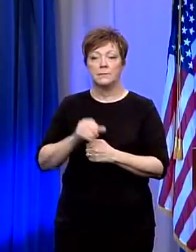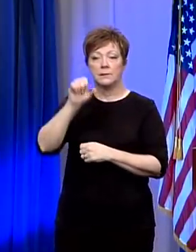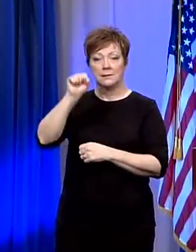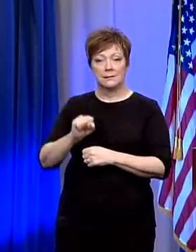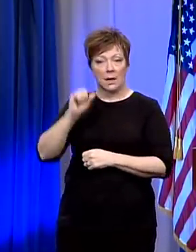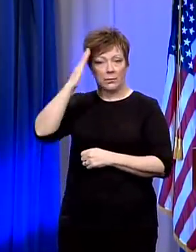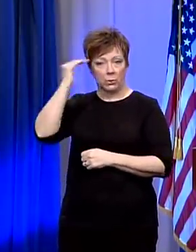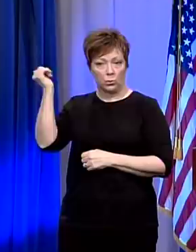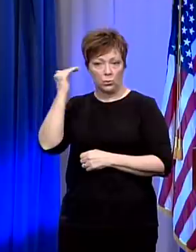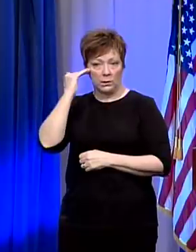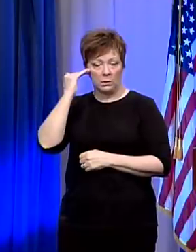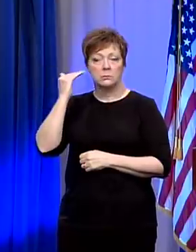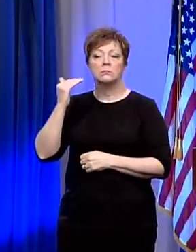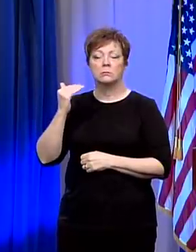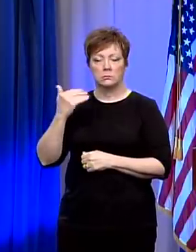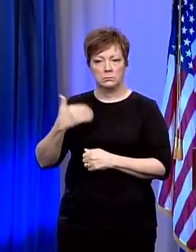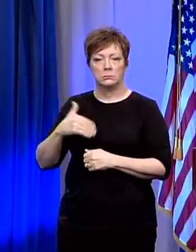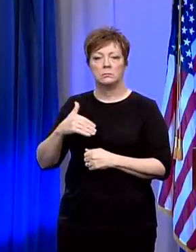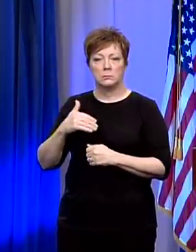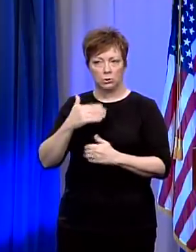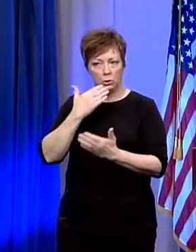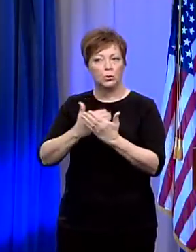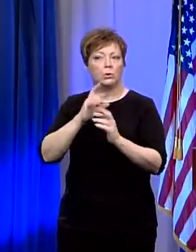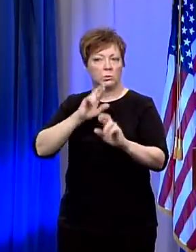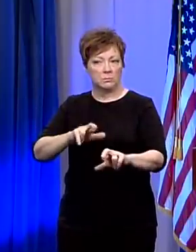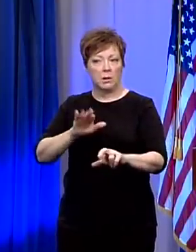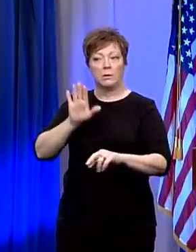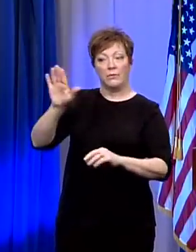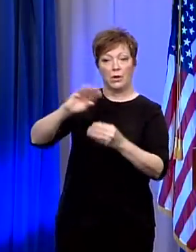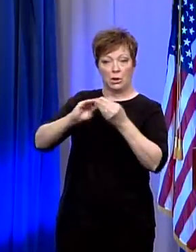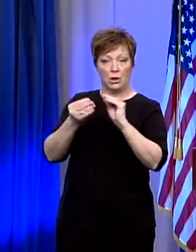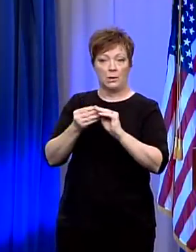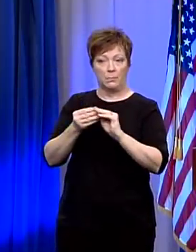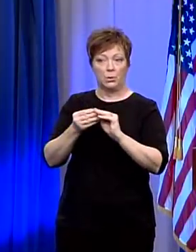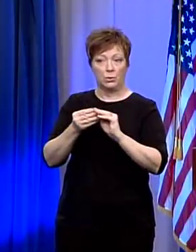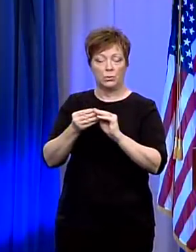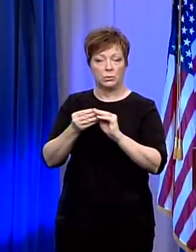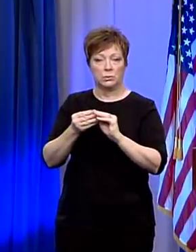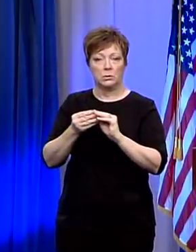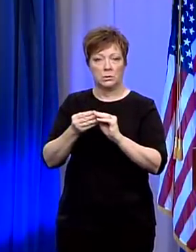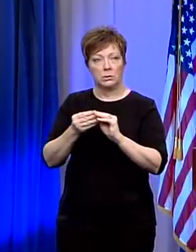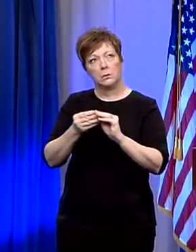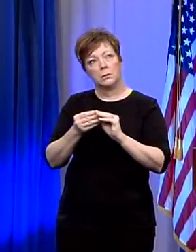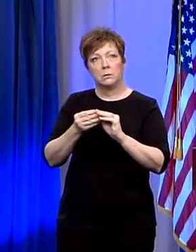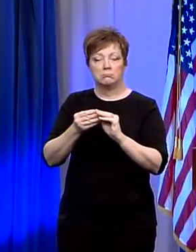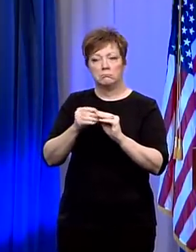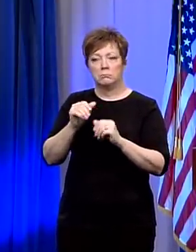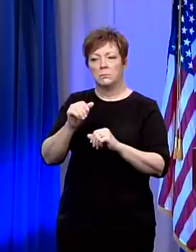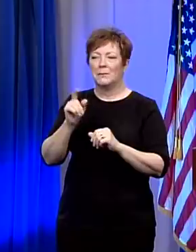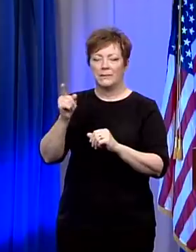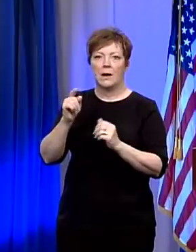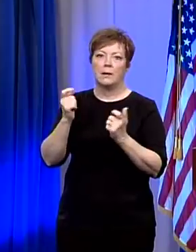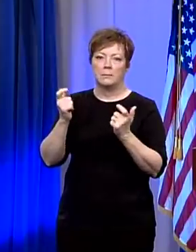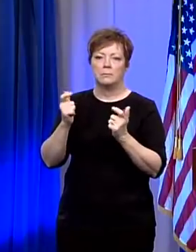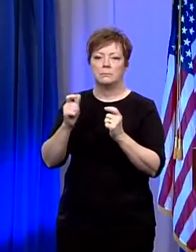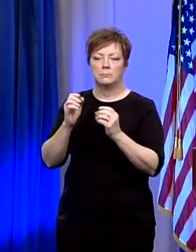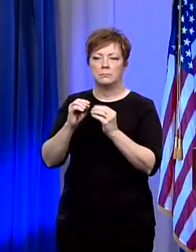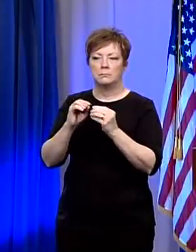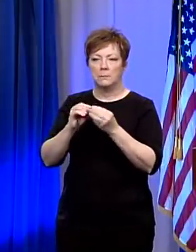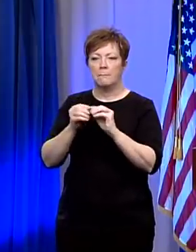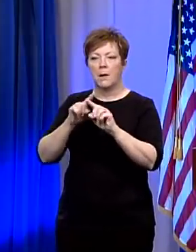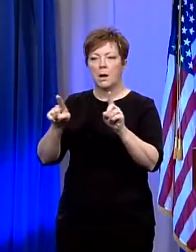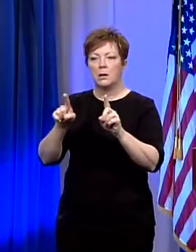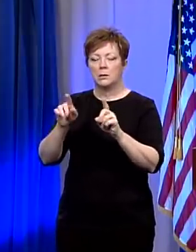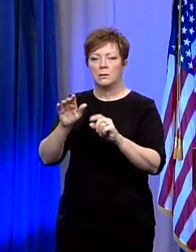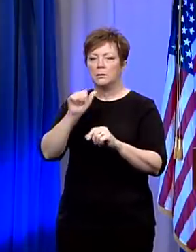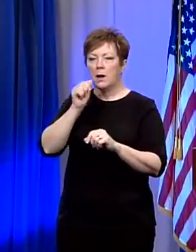Korea also has had a real robust response, and their numbers have not, as many as they've had, their numbers have not been